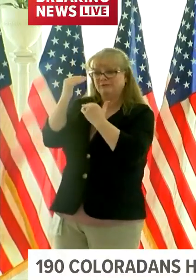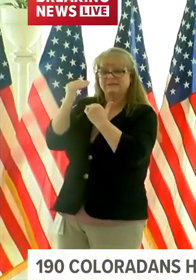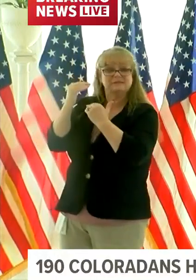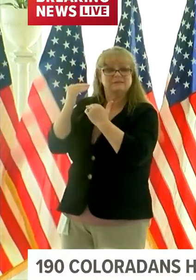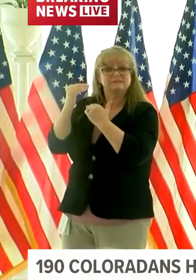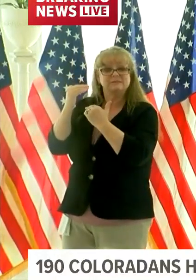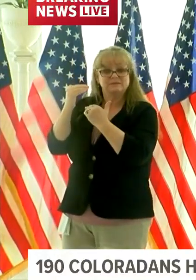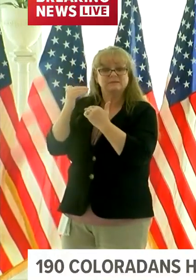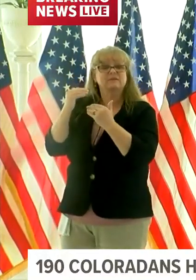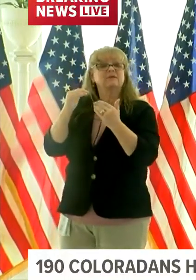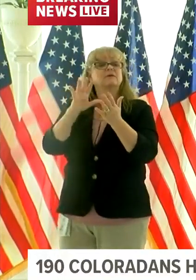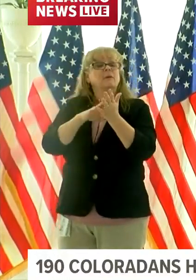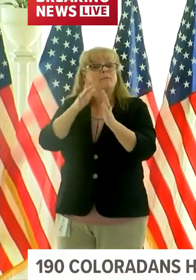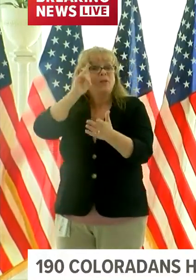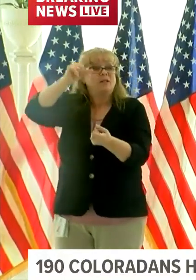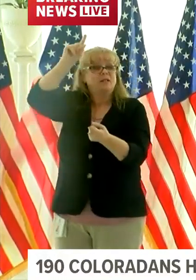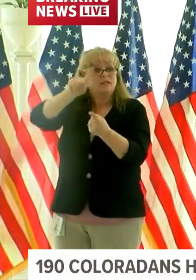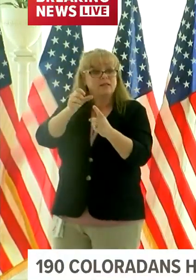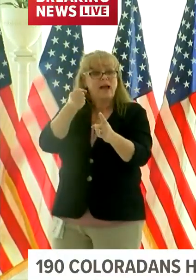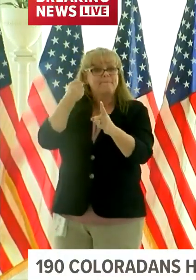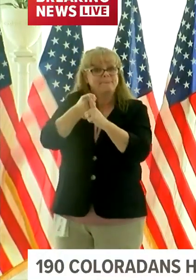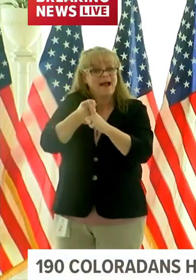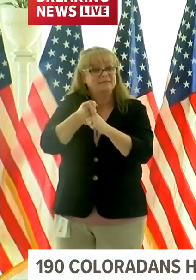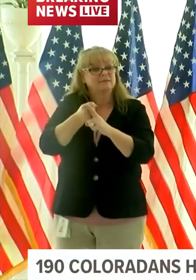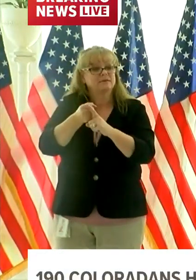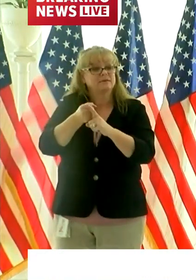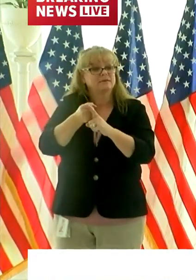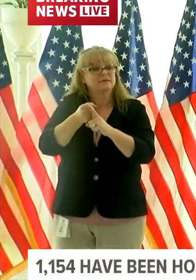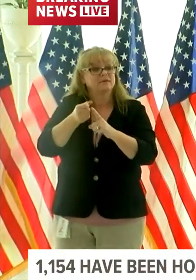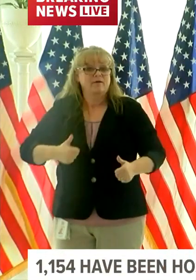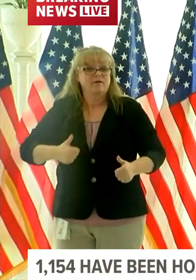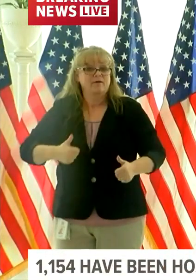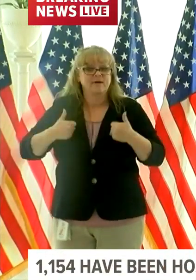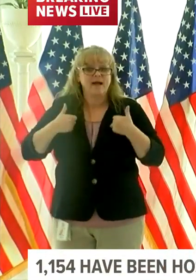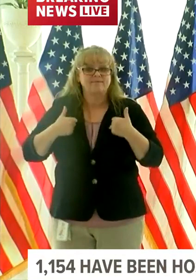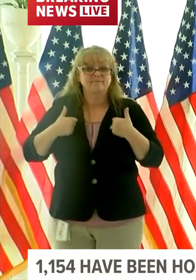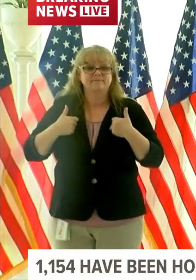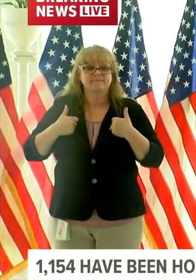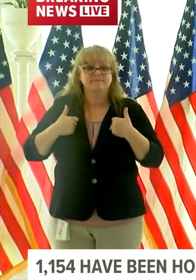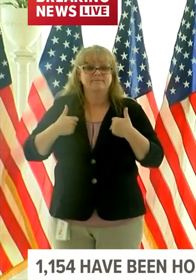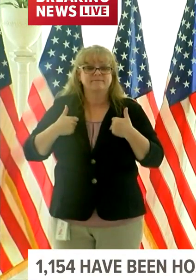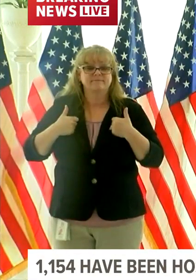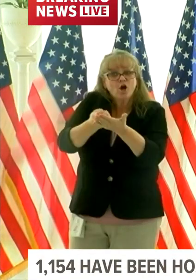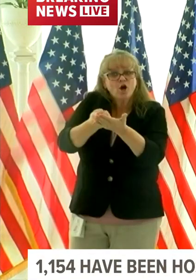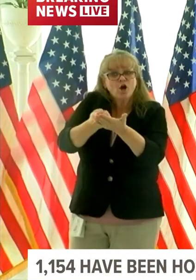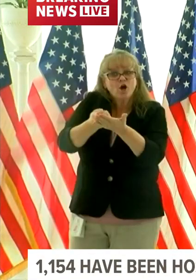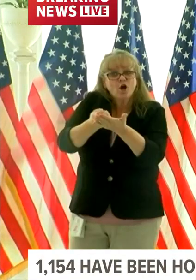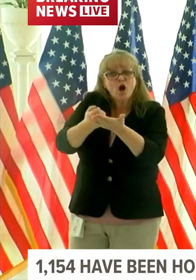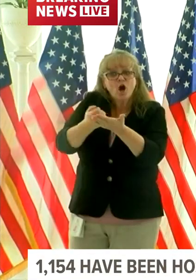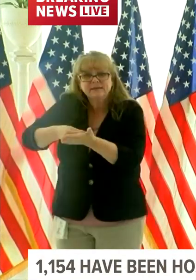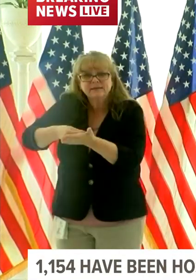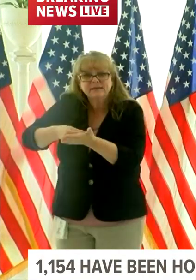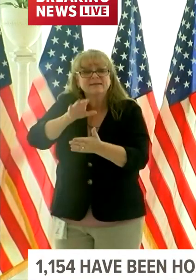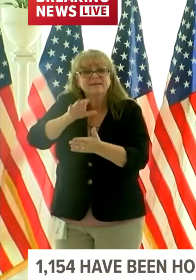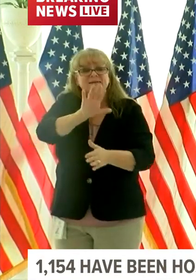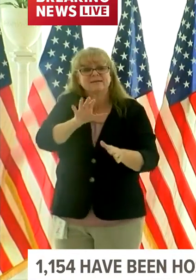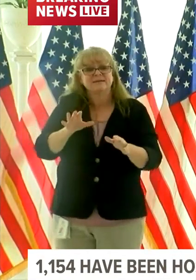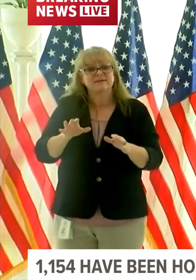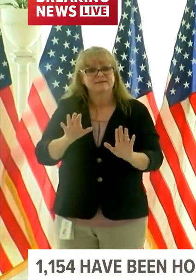ability to earn a living, our economic growth, all of those things. And again, it's not a contest to see what you can get away